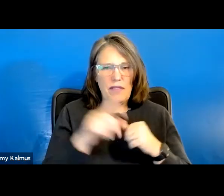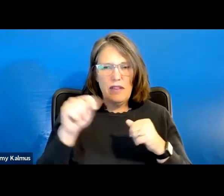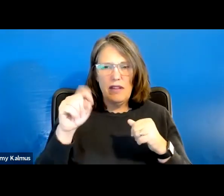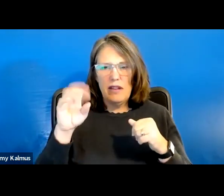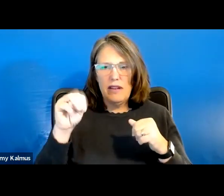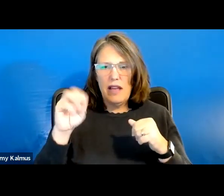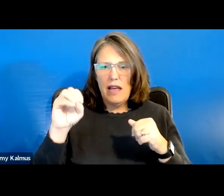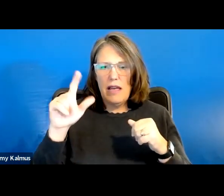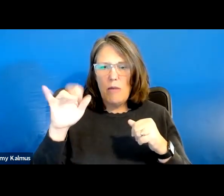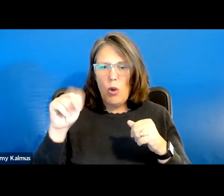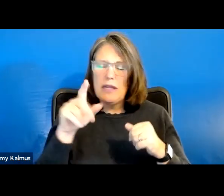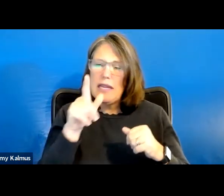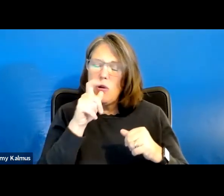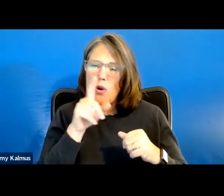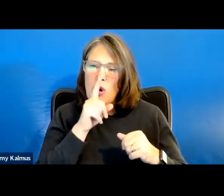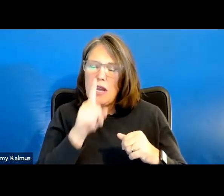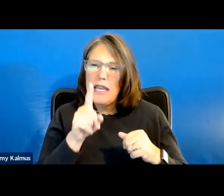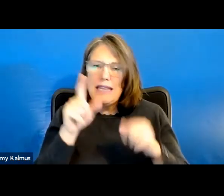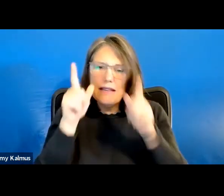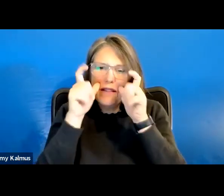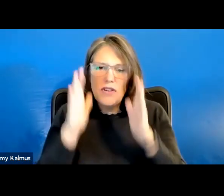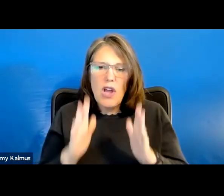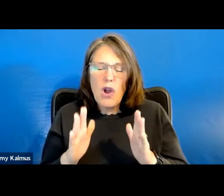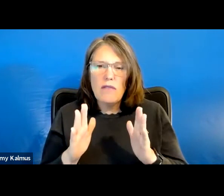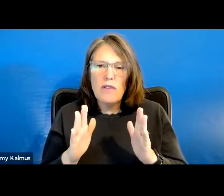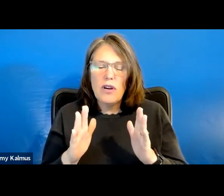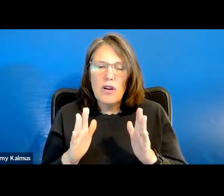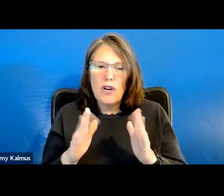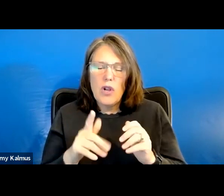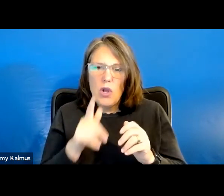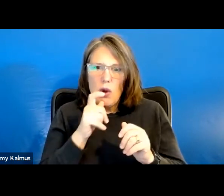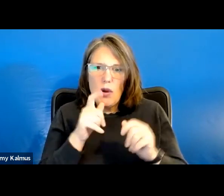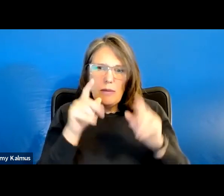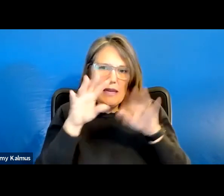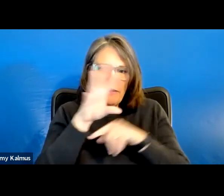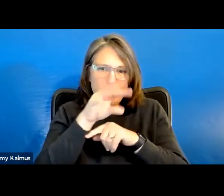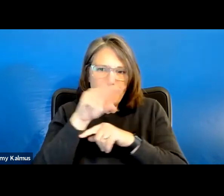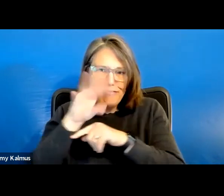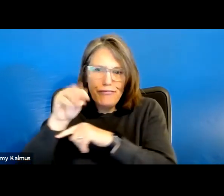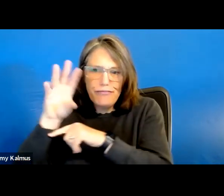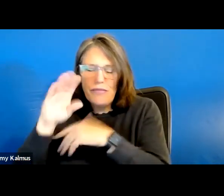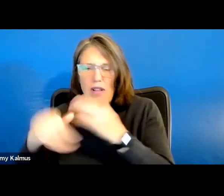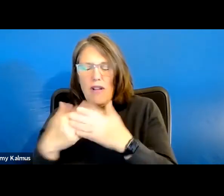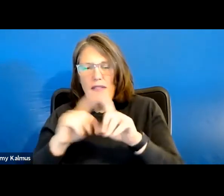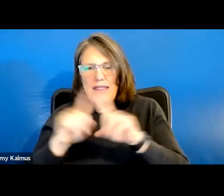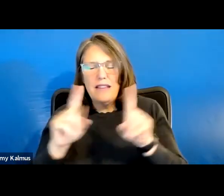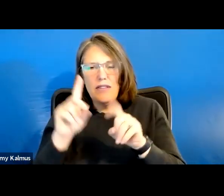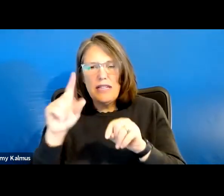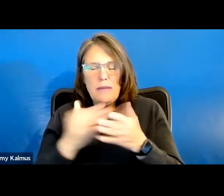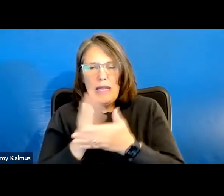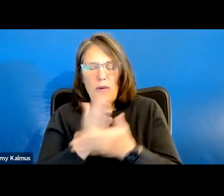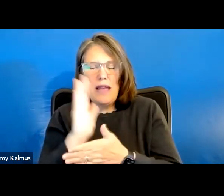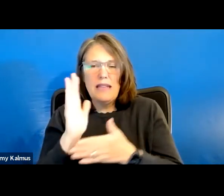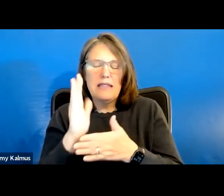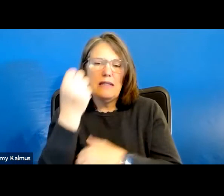Olin, who is the photographer who's been photographing all these different, you know, disability rights